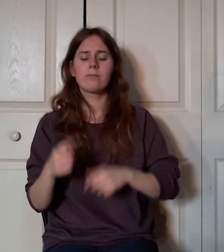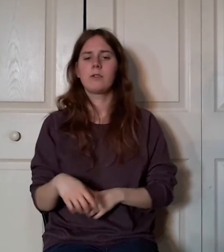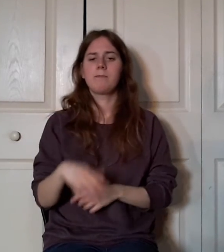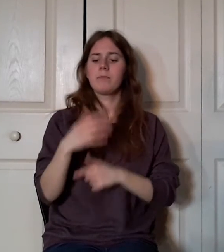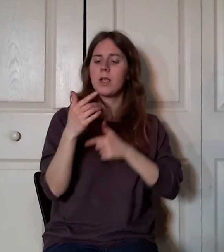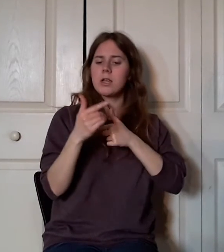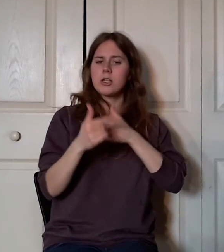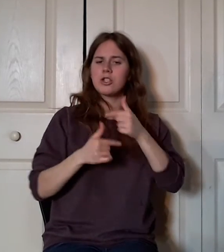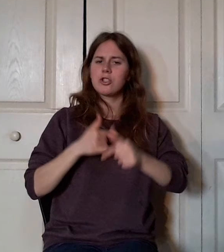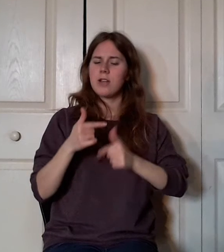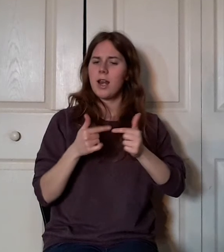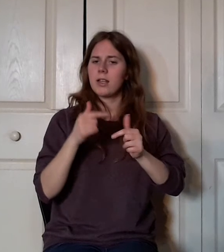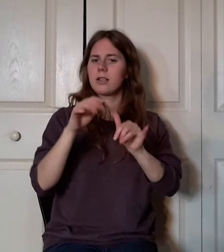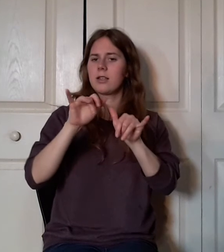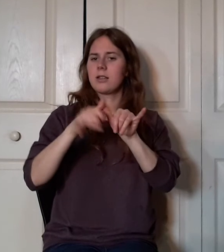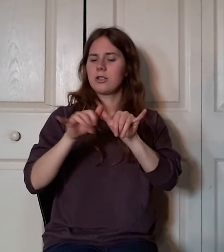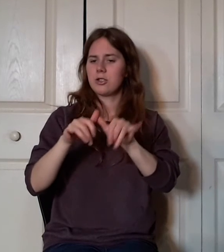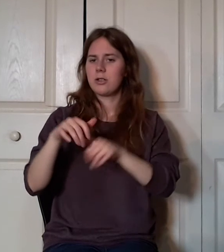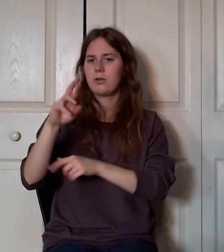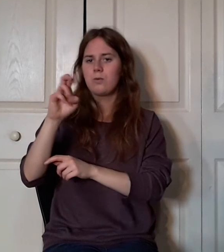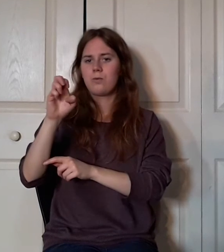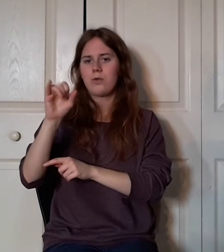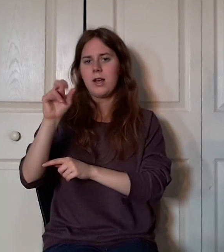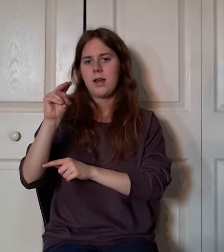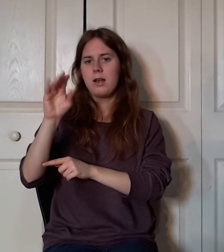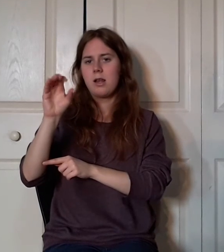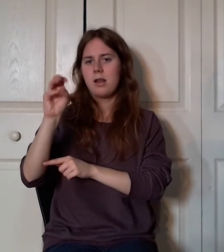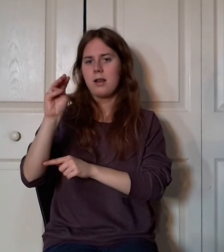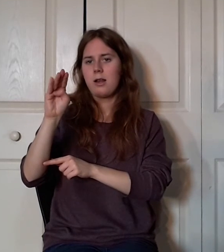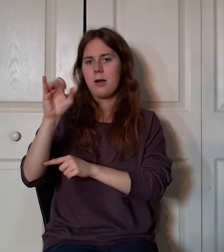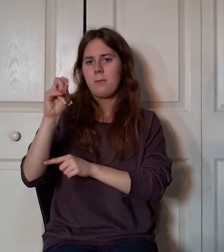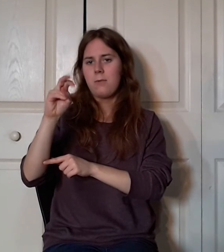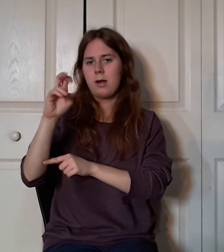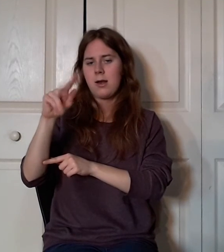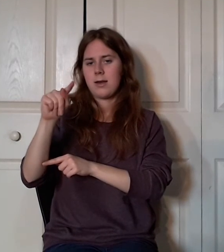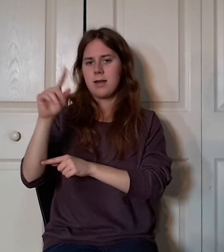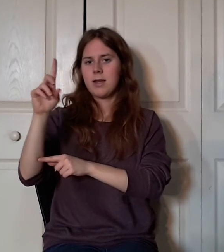other things that you could do is, you could, let's say that we need to produce insulin